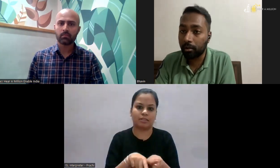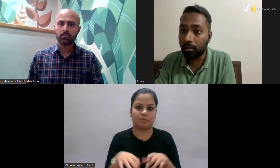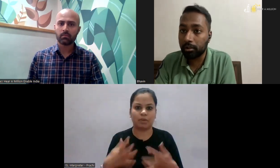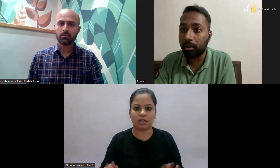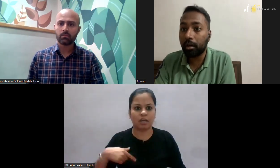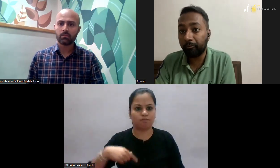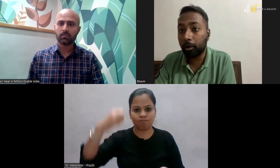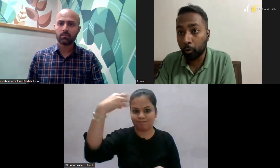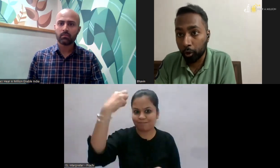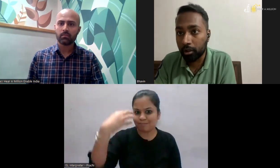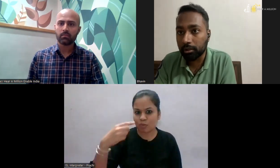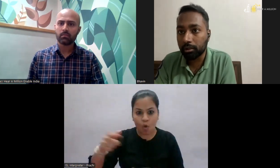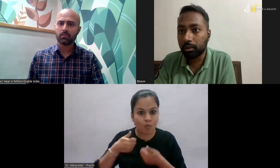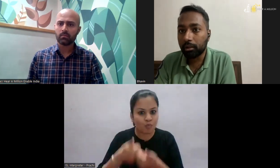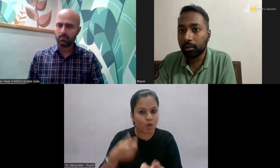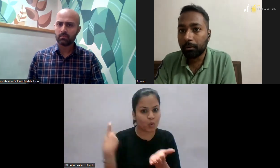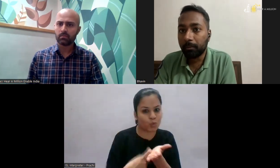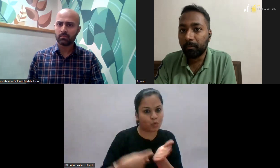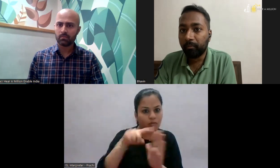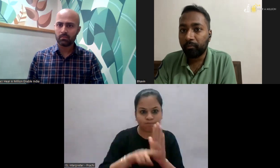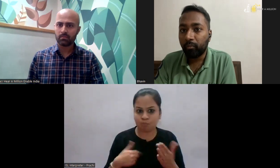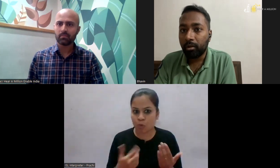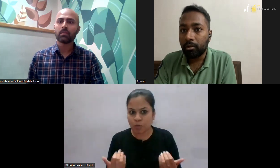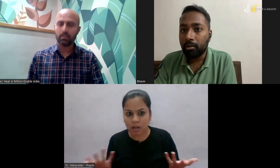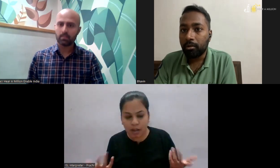traffic signal, traffic rules.